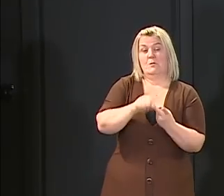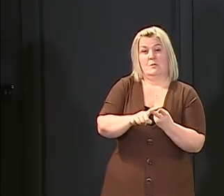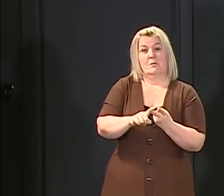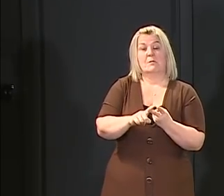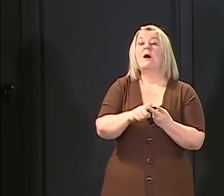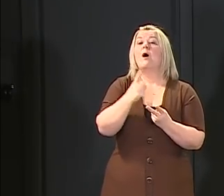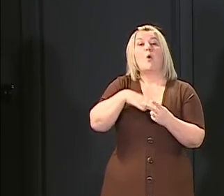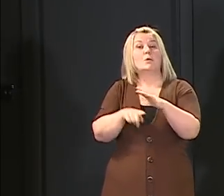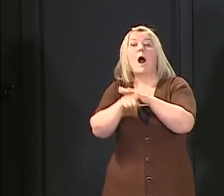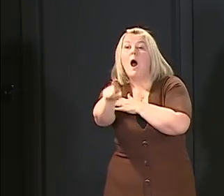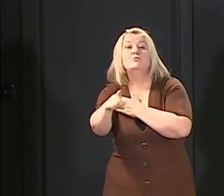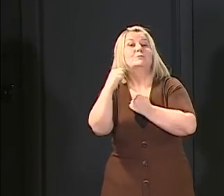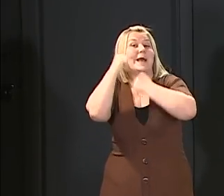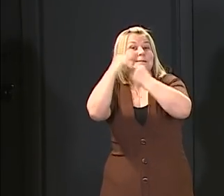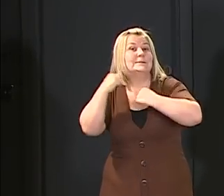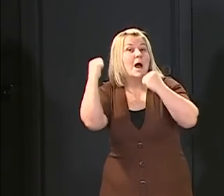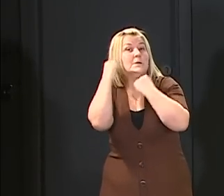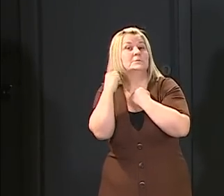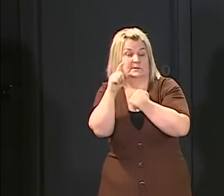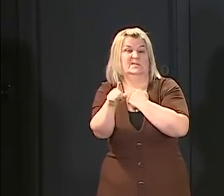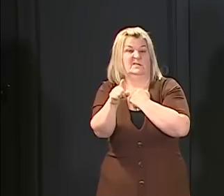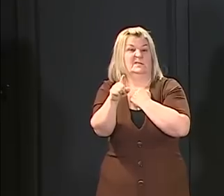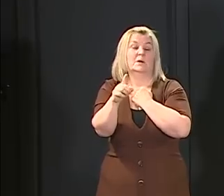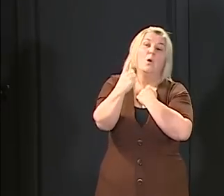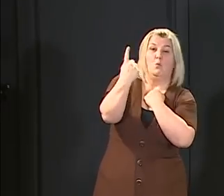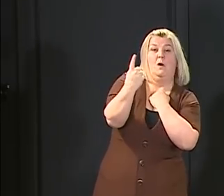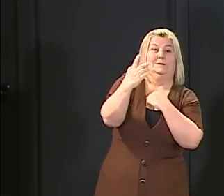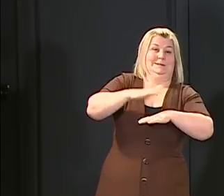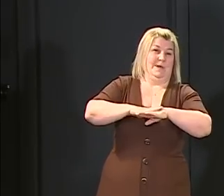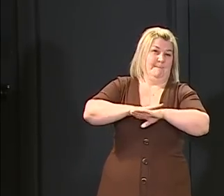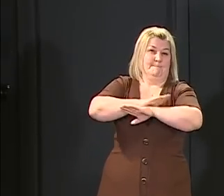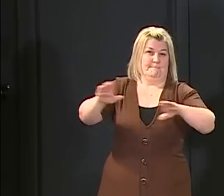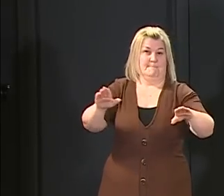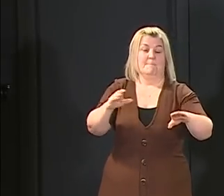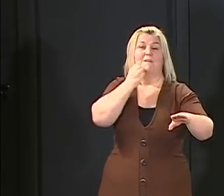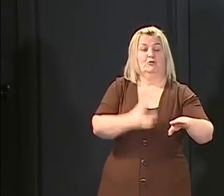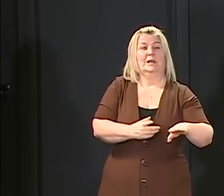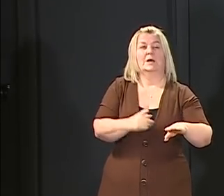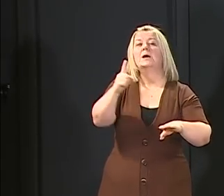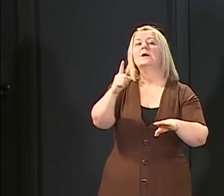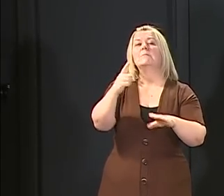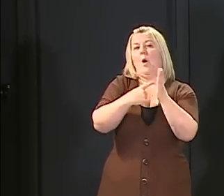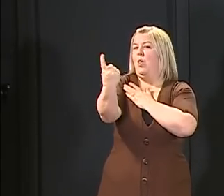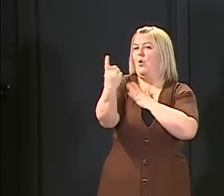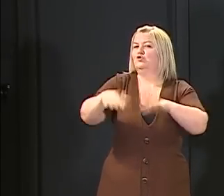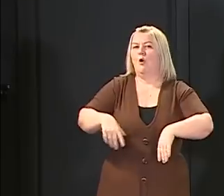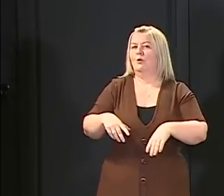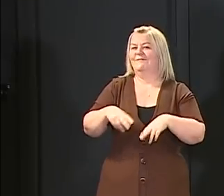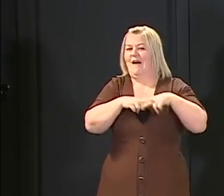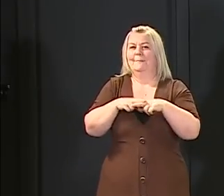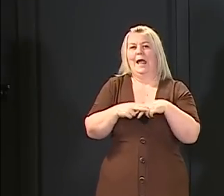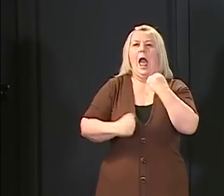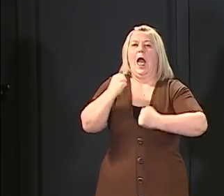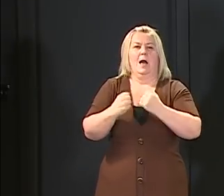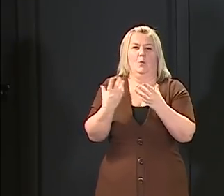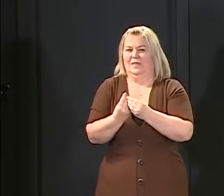exercise again once a day, but to do so alone or with your own household, not in groups. Third, for